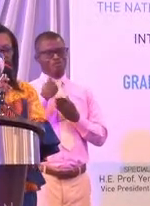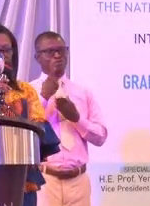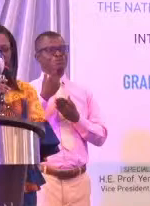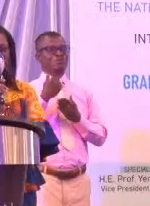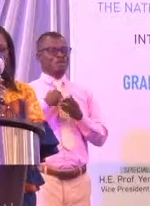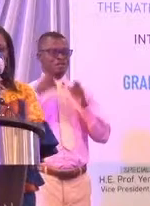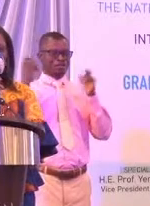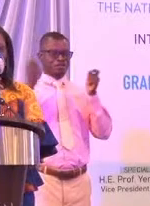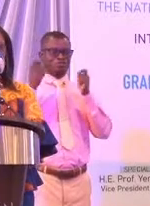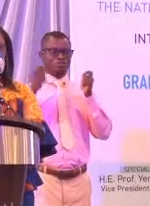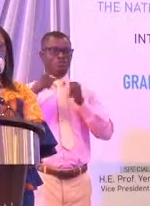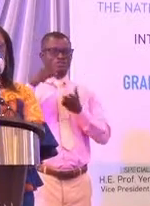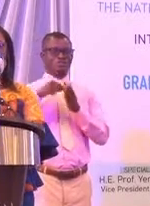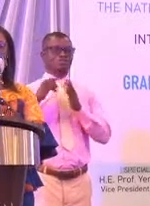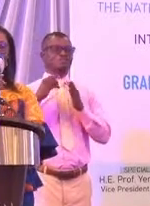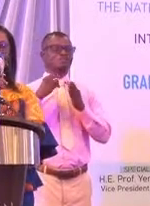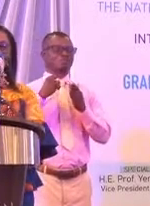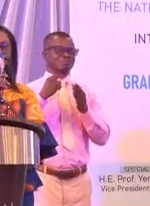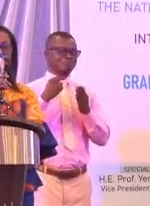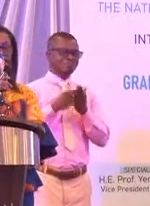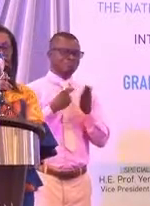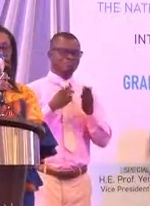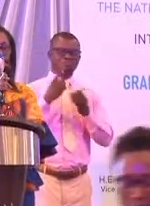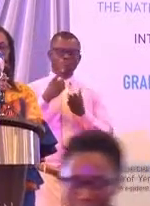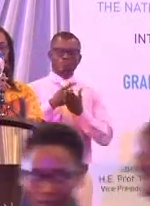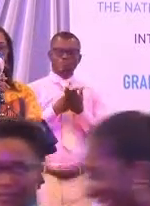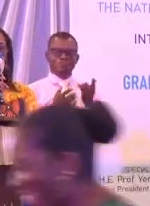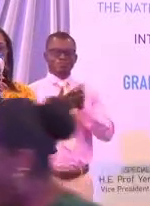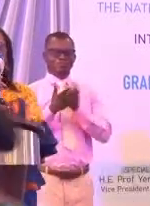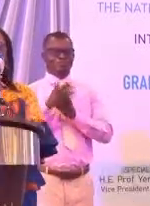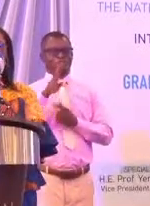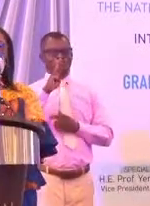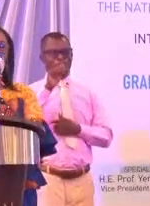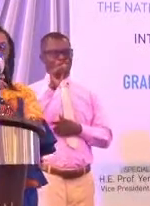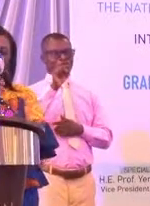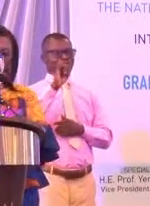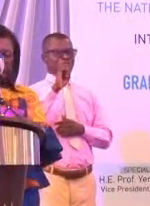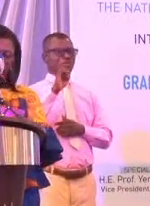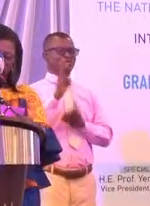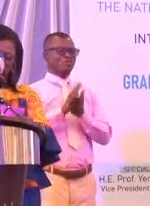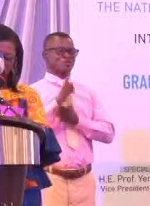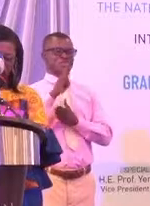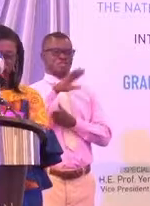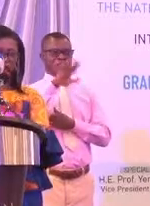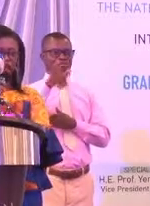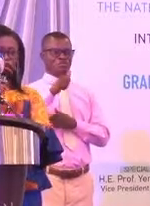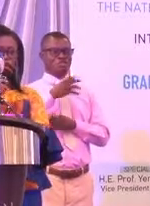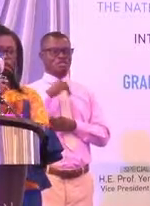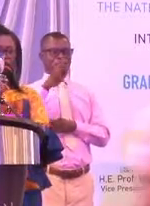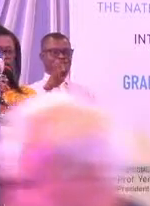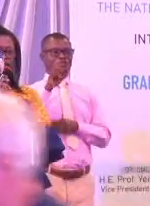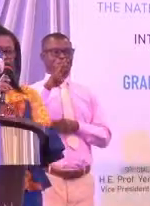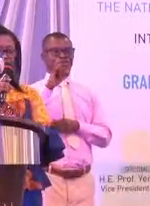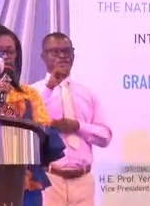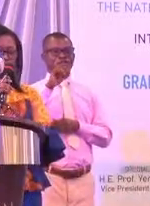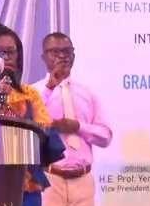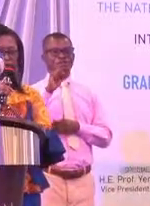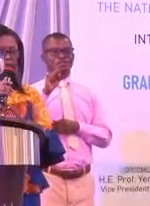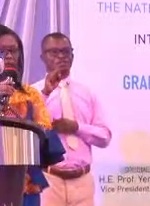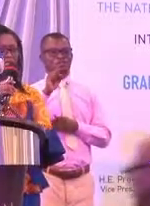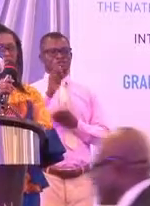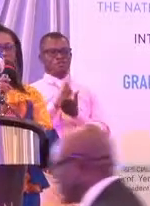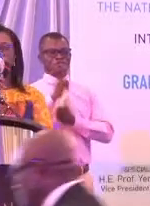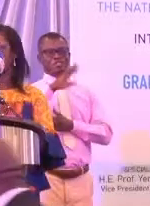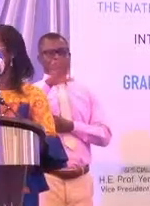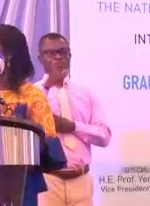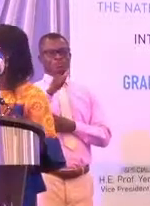this competition. Like I said, this competition is between Bayes University, Abuja, and Veritas University, Abuja.